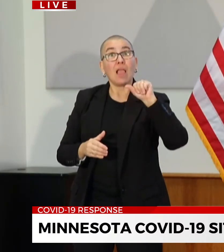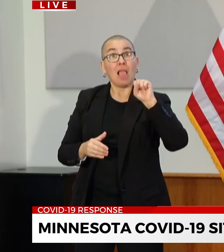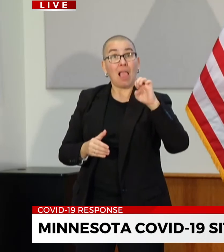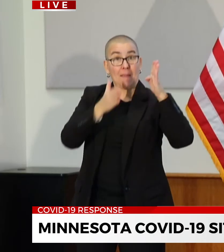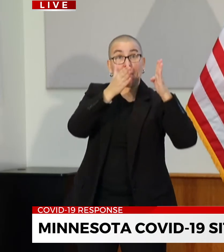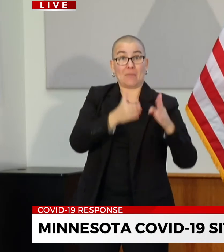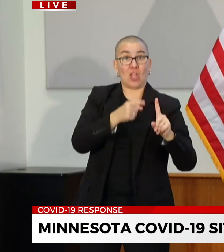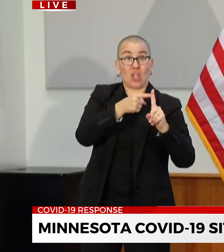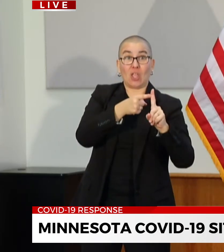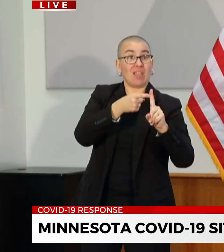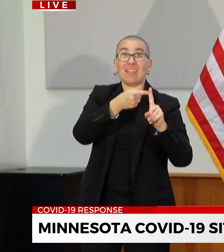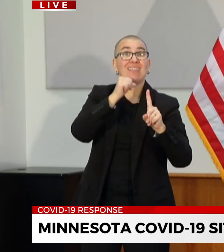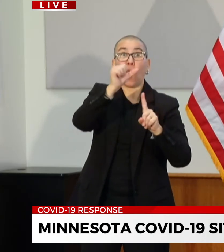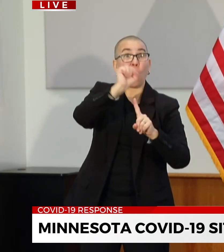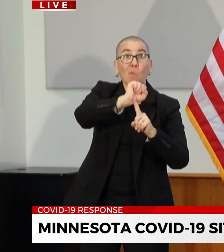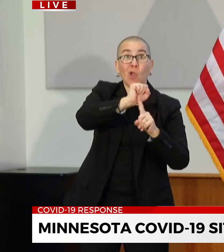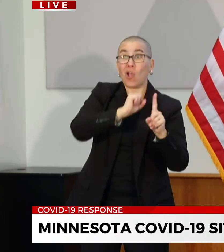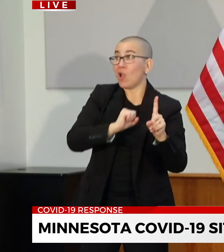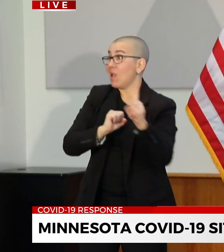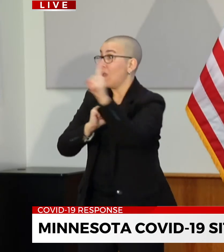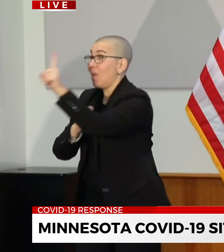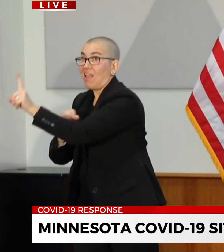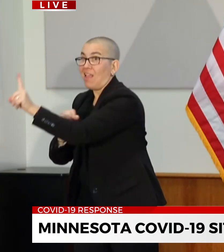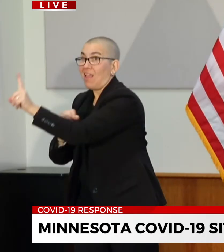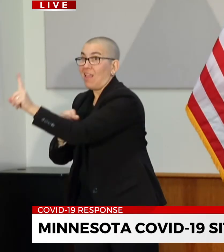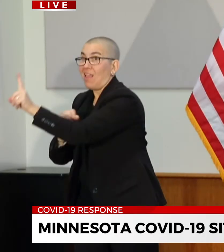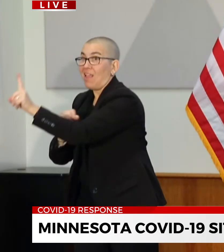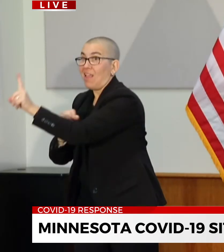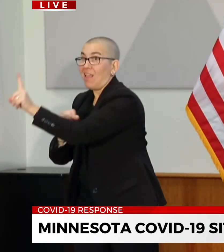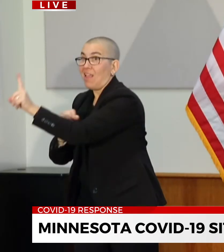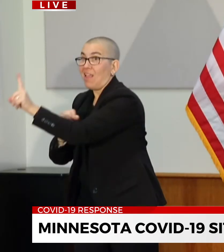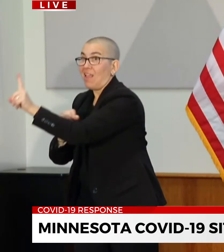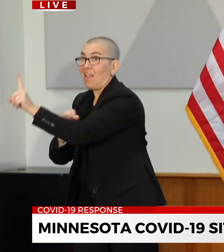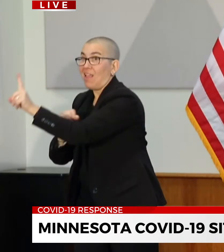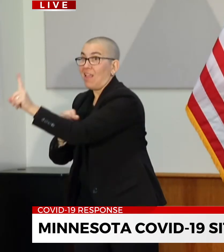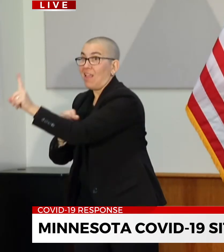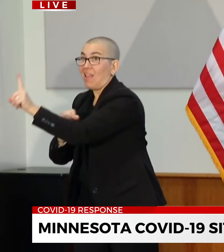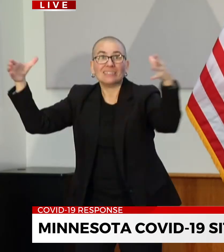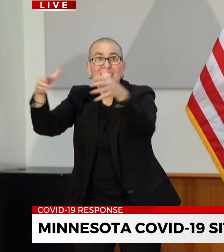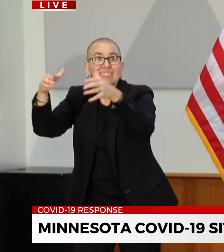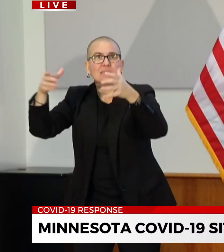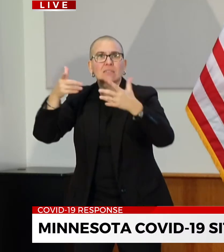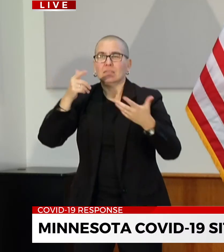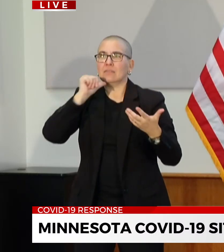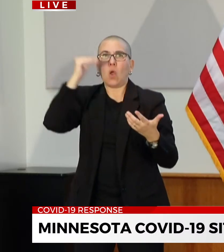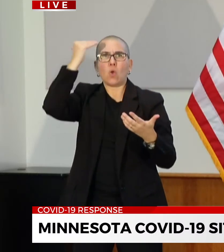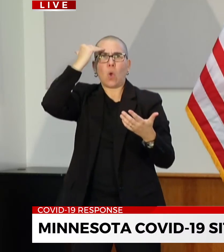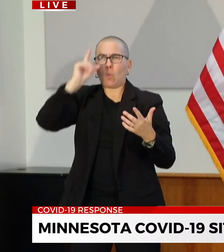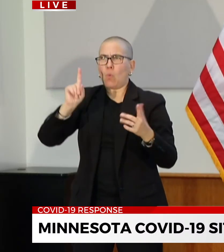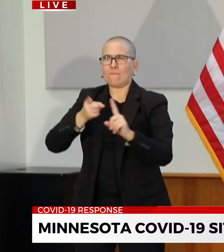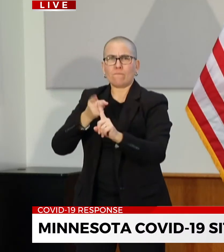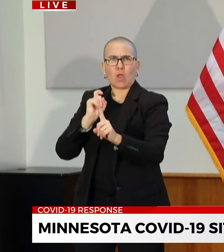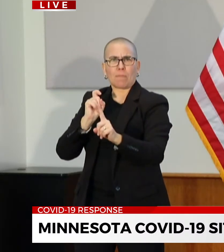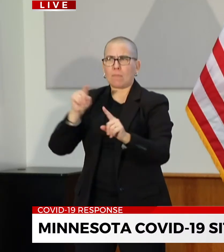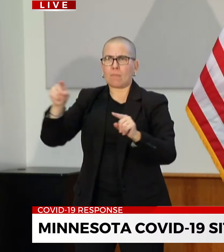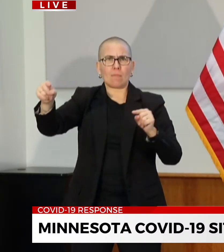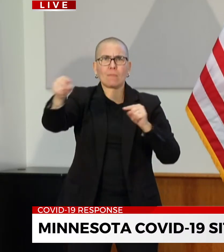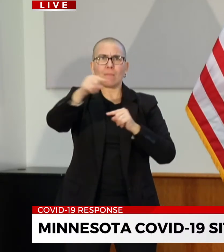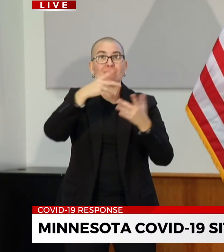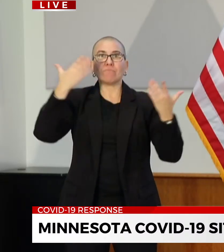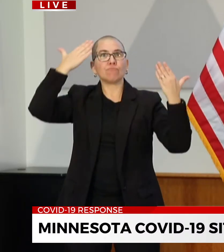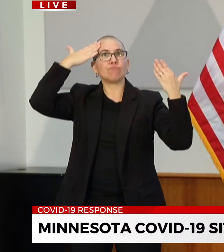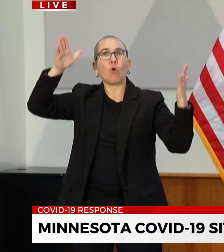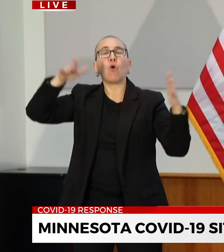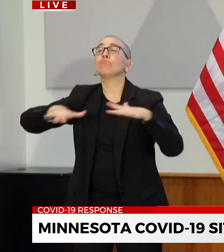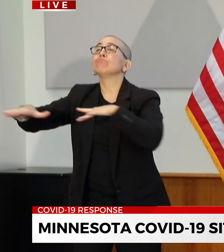source, to a facility or an event or a known personal contact. This also suggests that the virus is